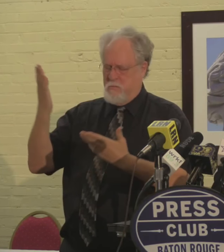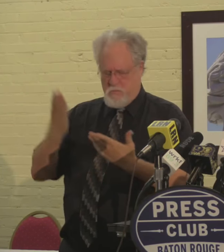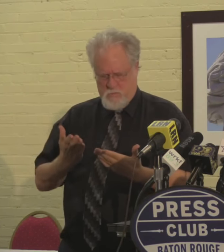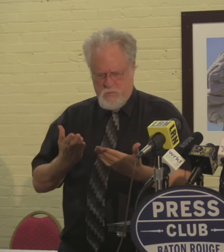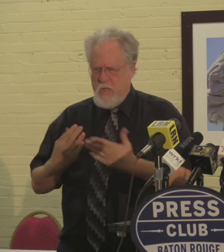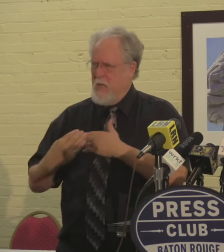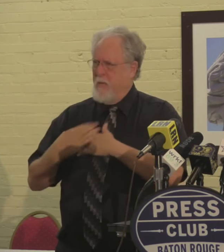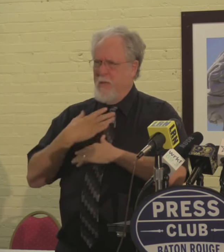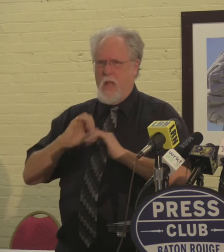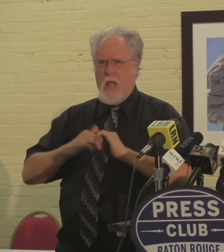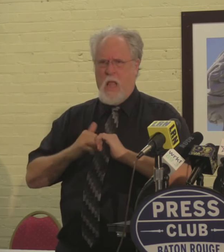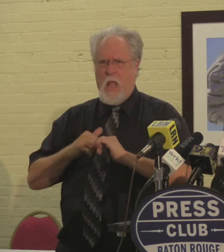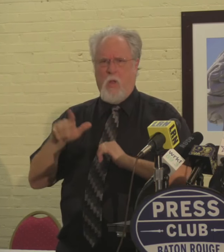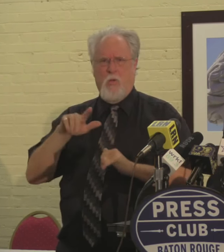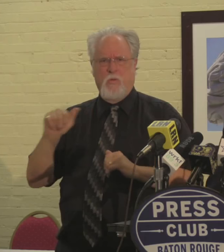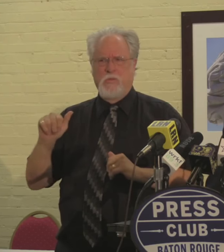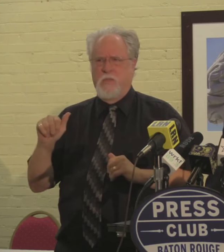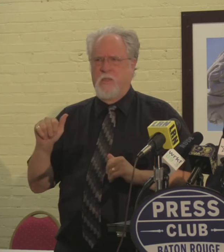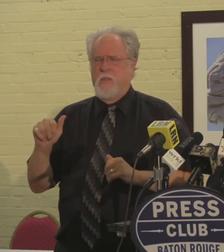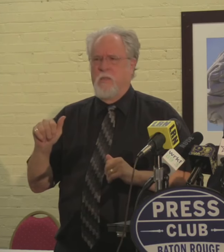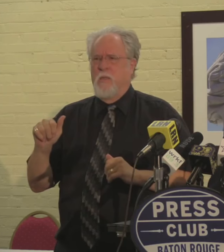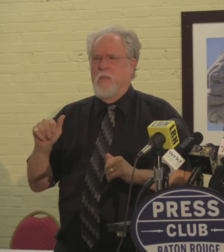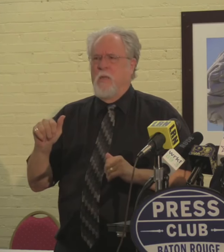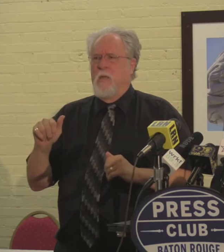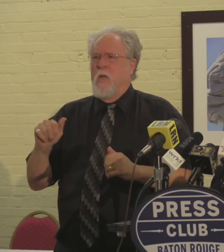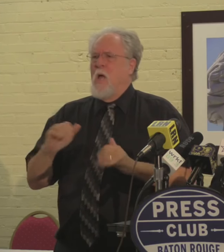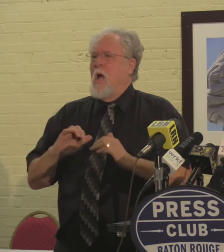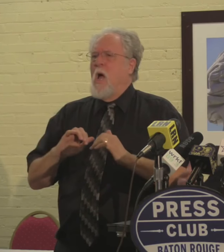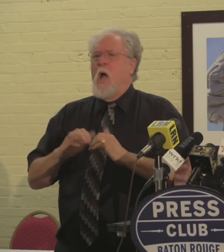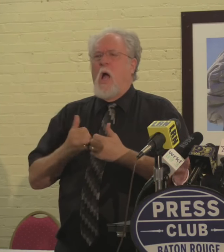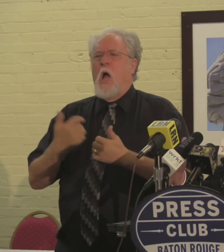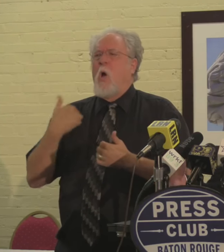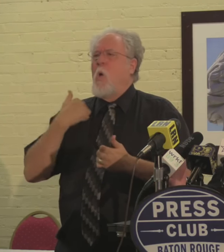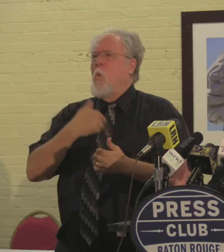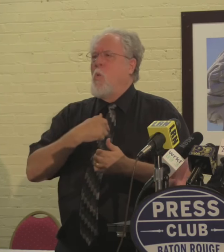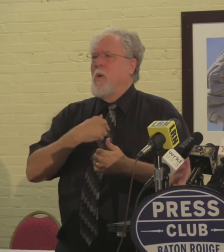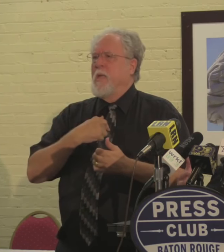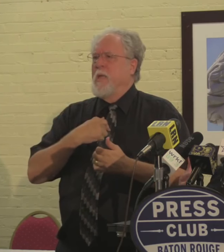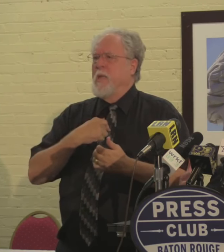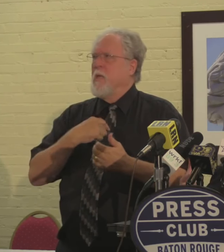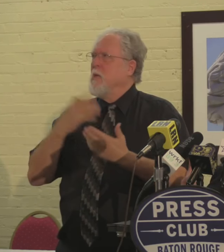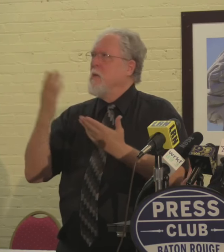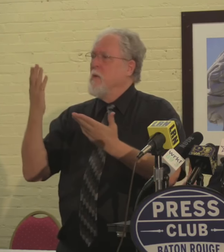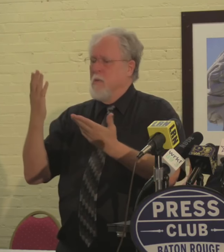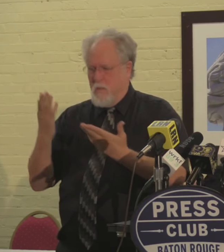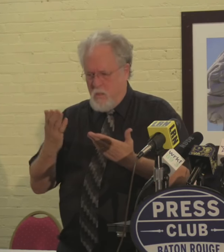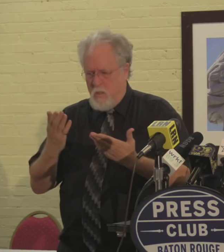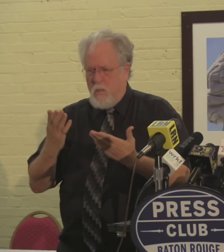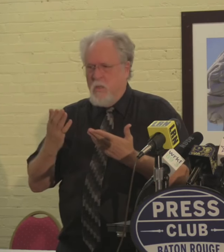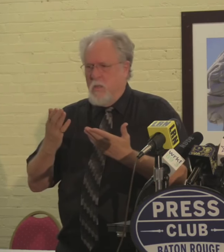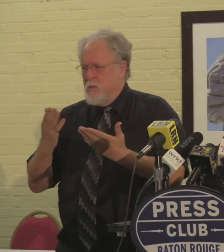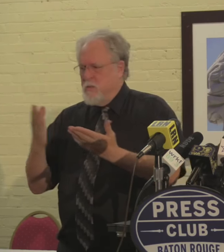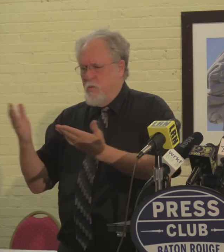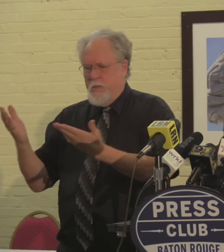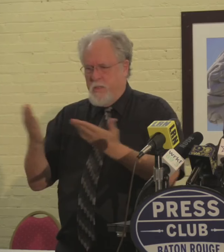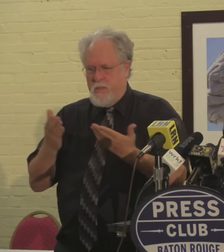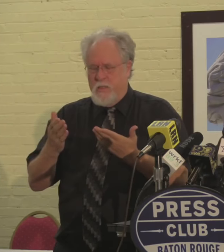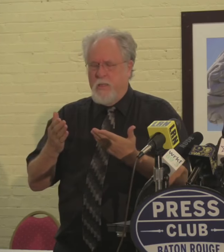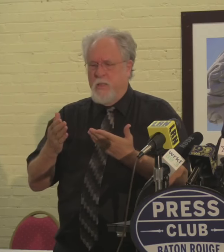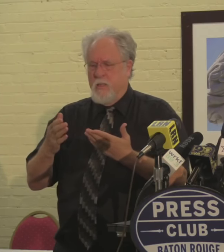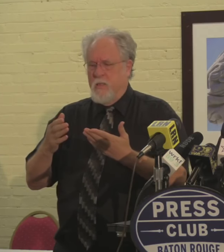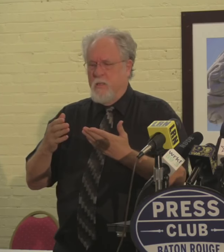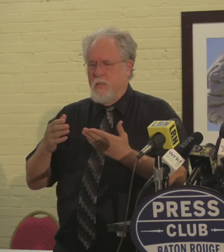what that impact will be on our revenue, how we can model it so that we can get to a certain level of